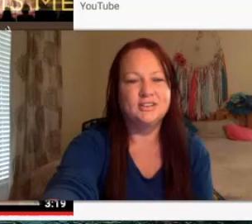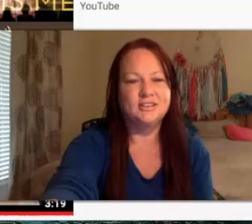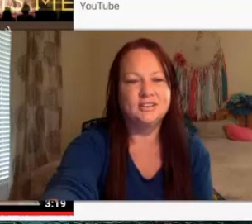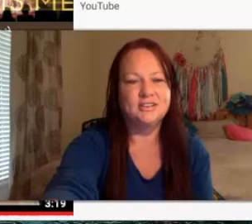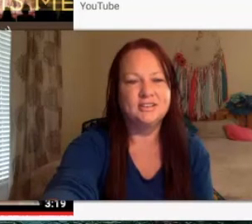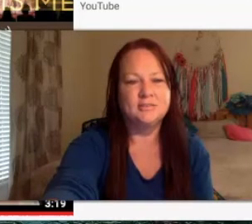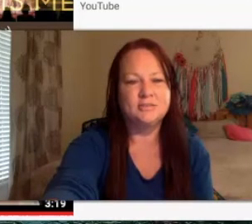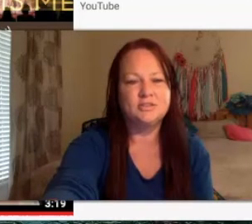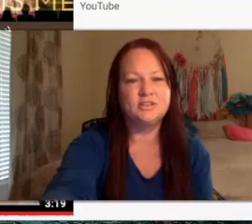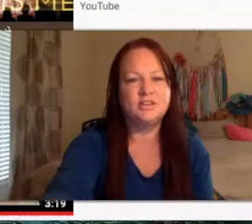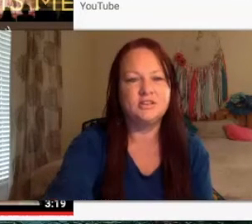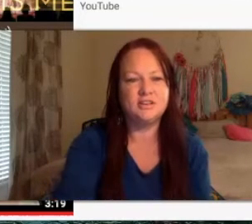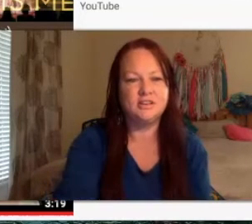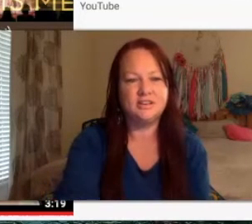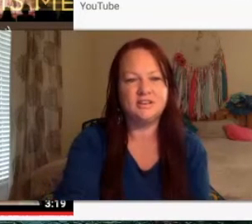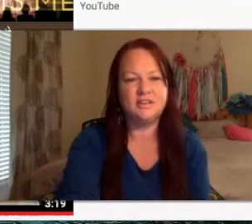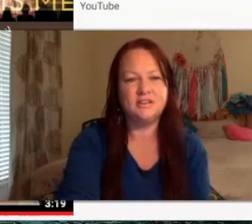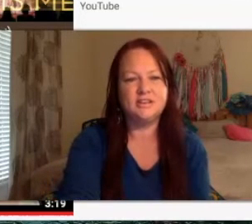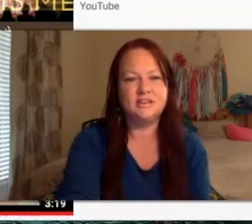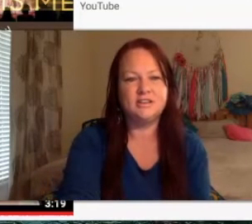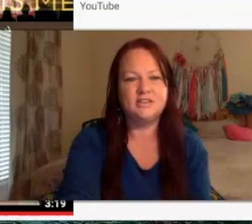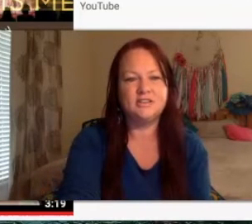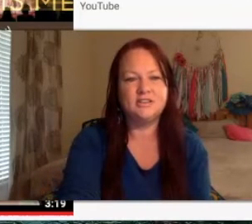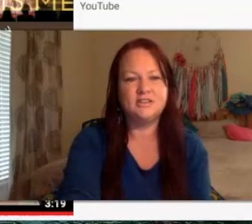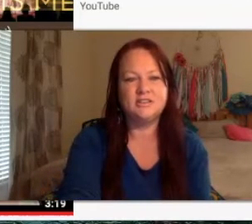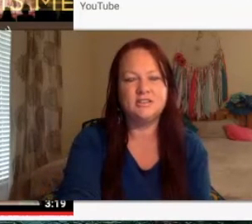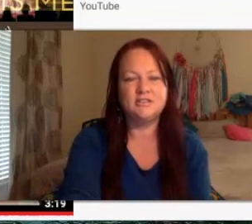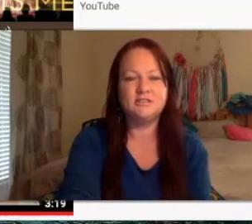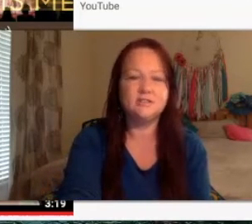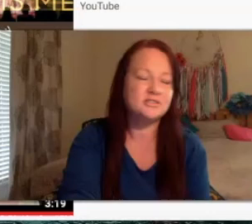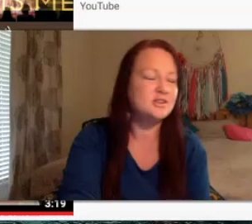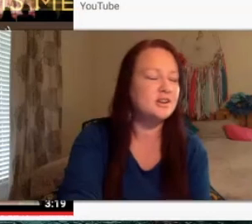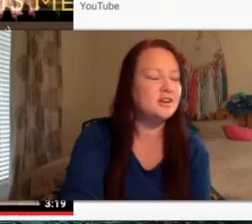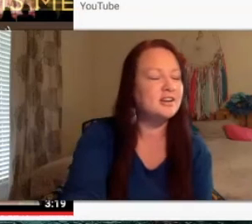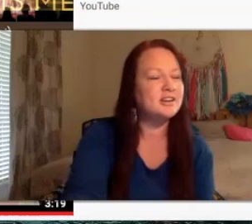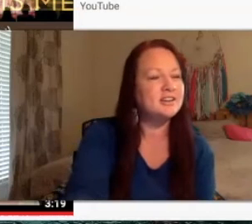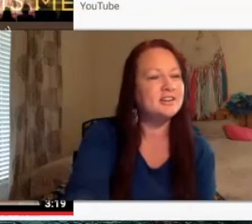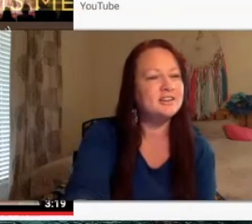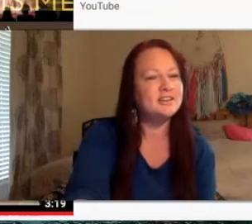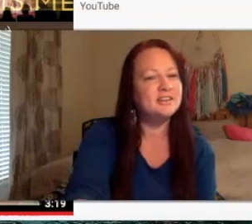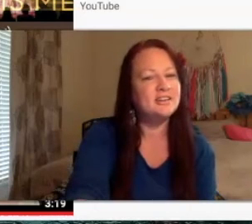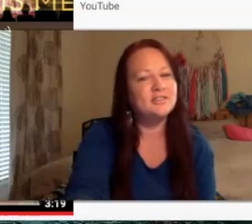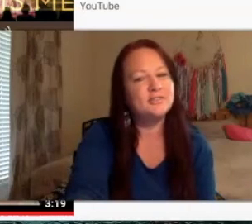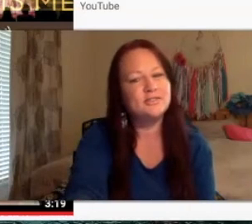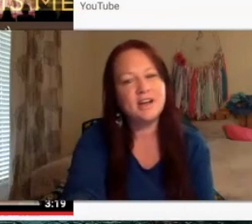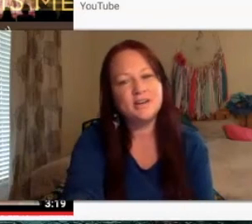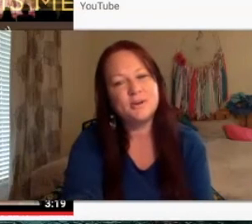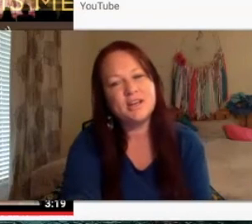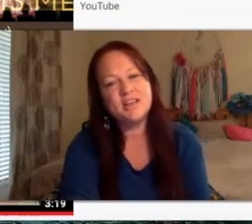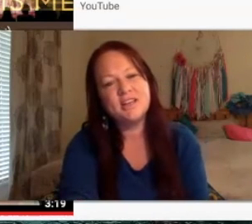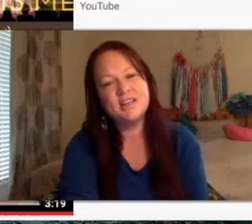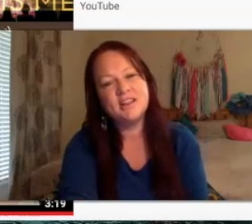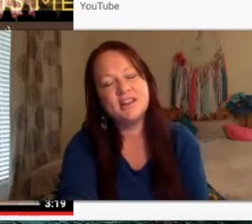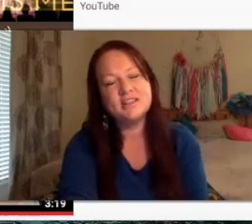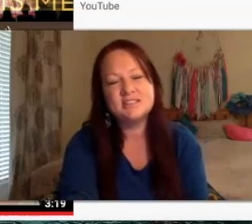song. Sure you can hear it. I'm not a stranger to the dark. Hide